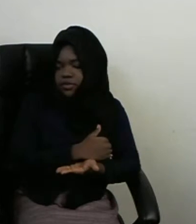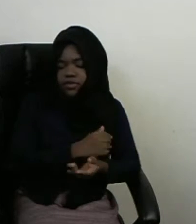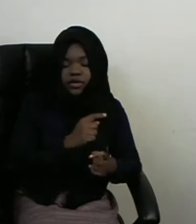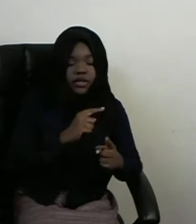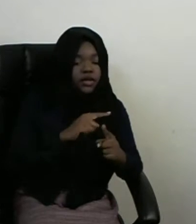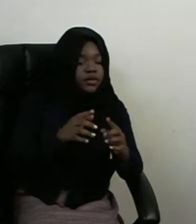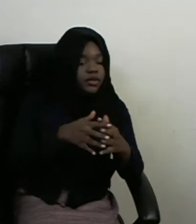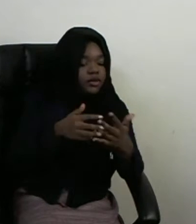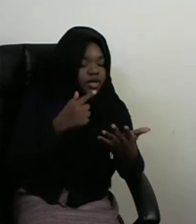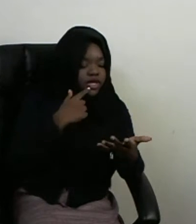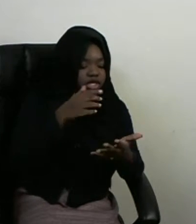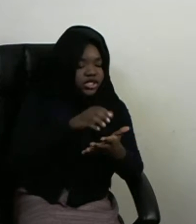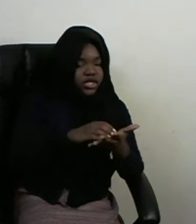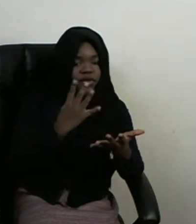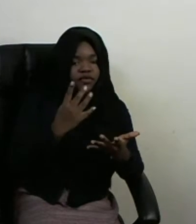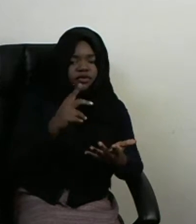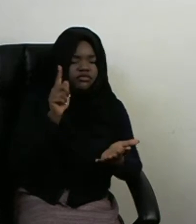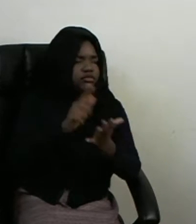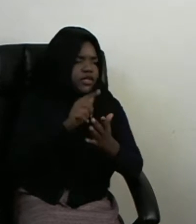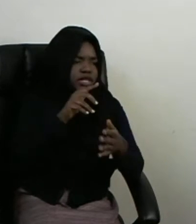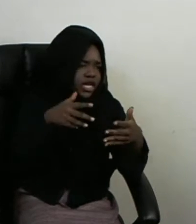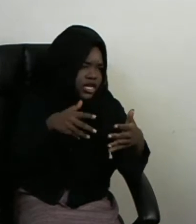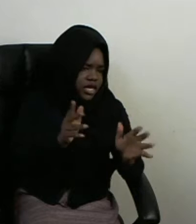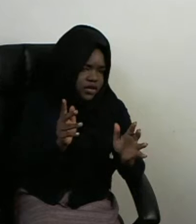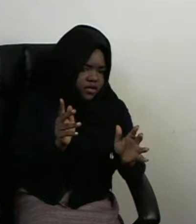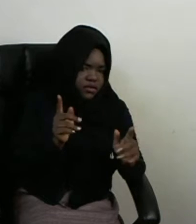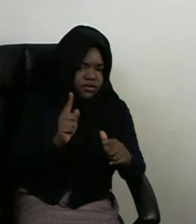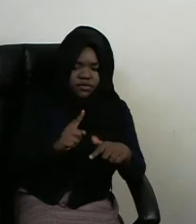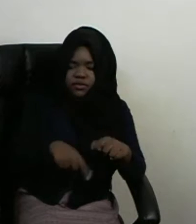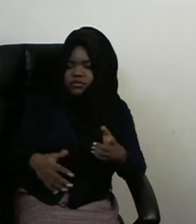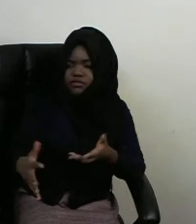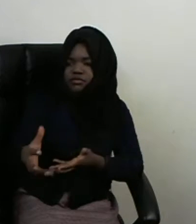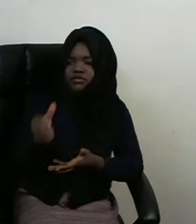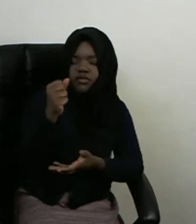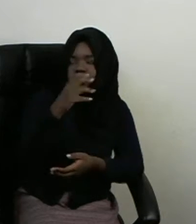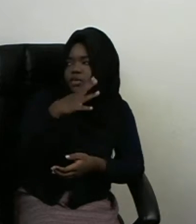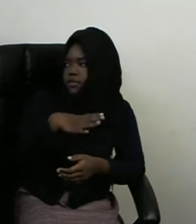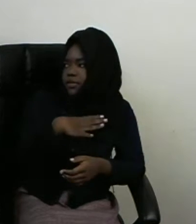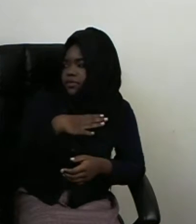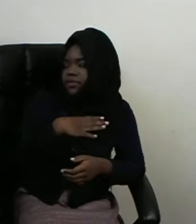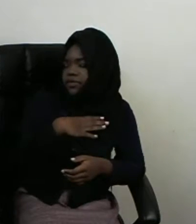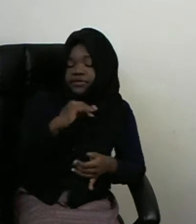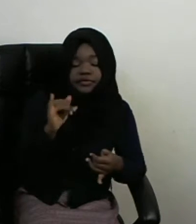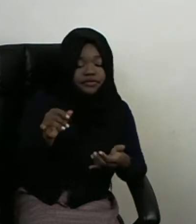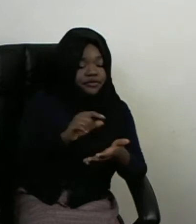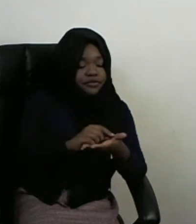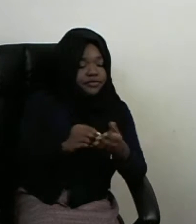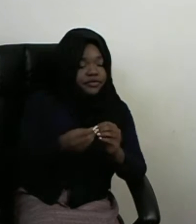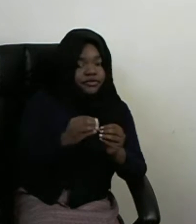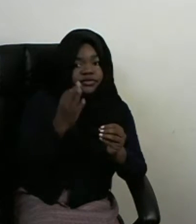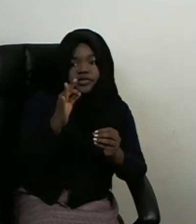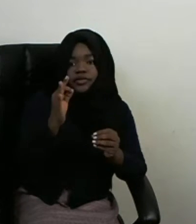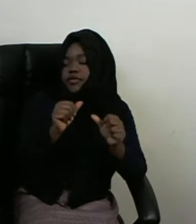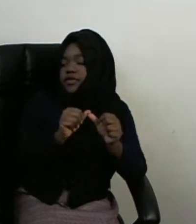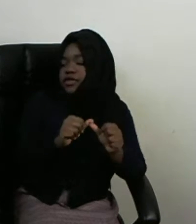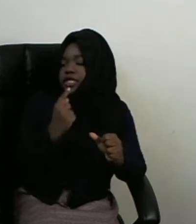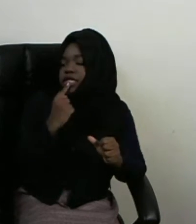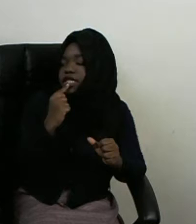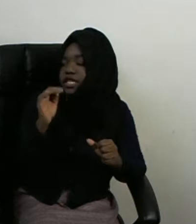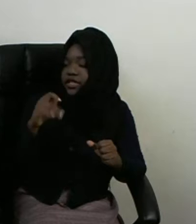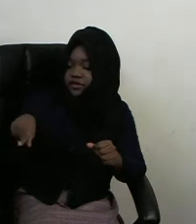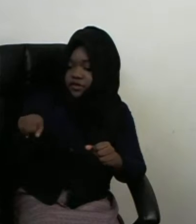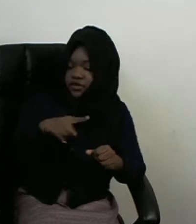number 19, prohibited that practice. Okay. Then ayah number 19, it goes on to say, and